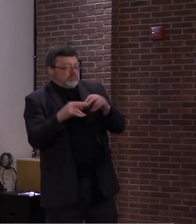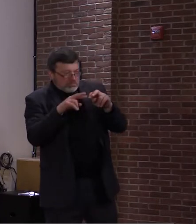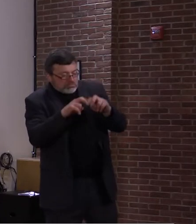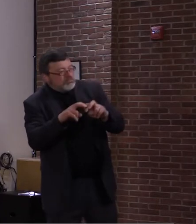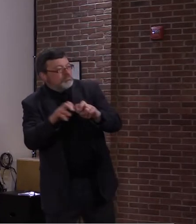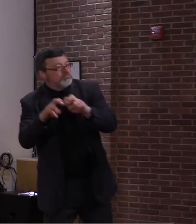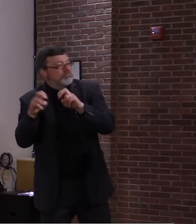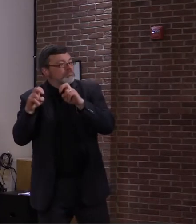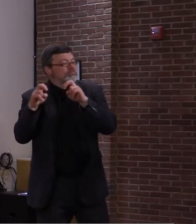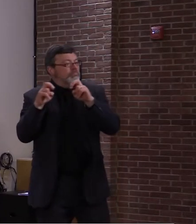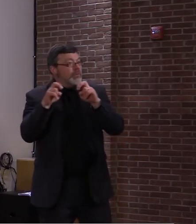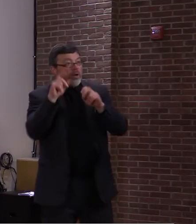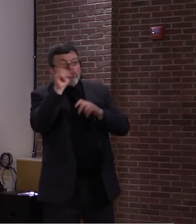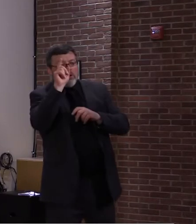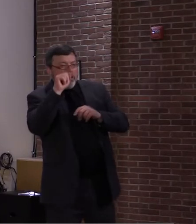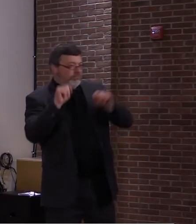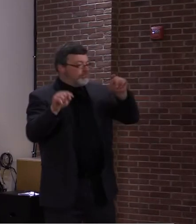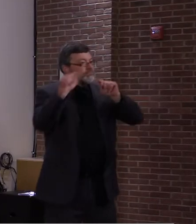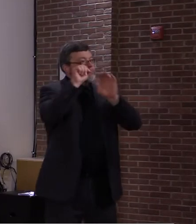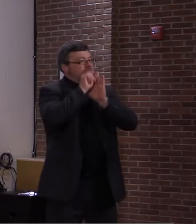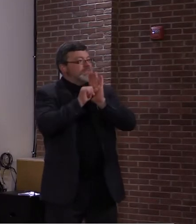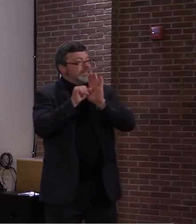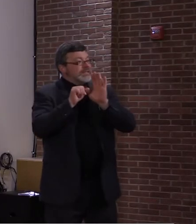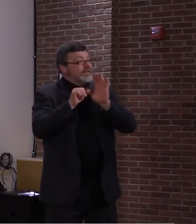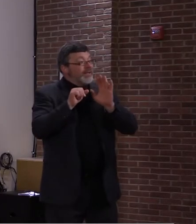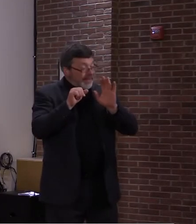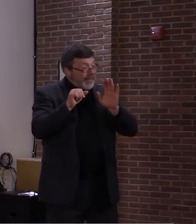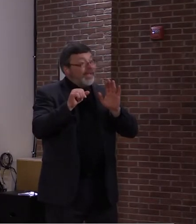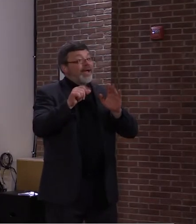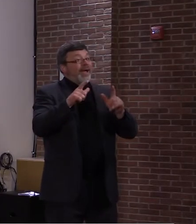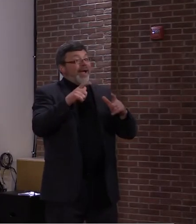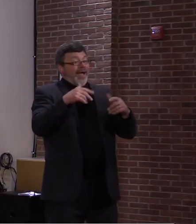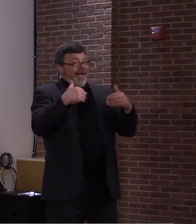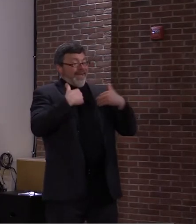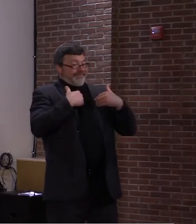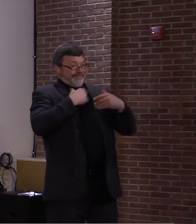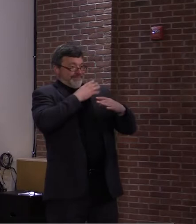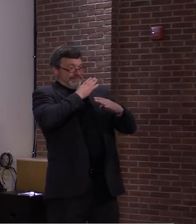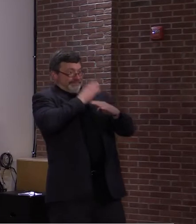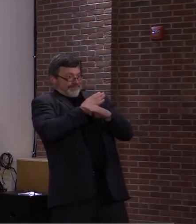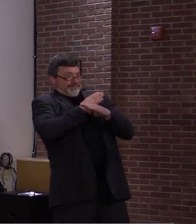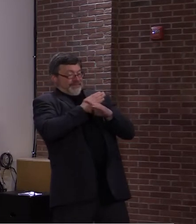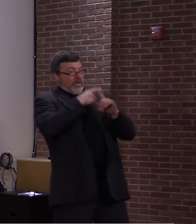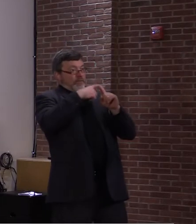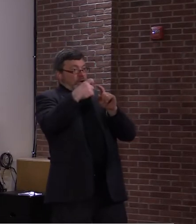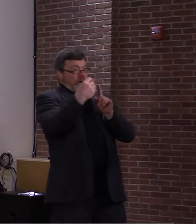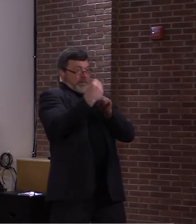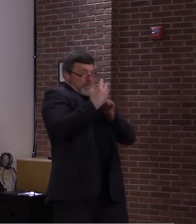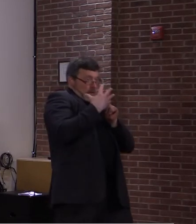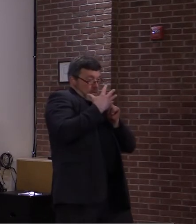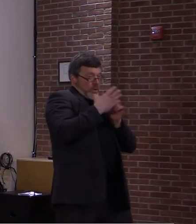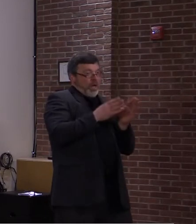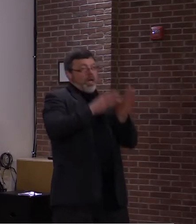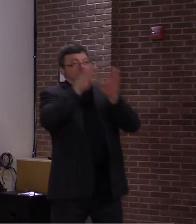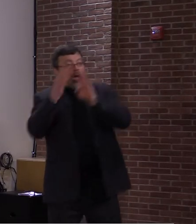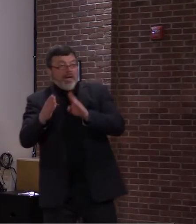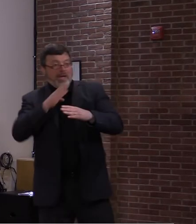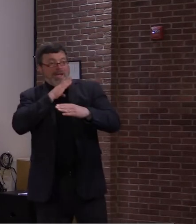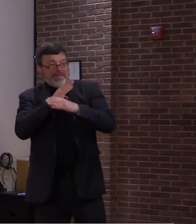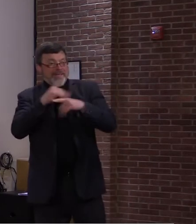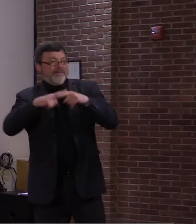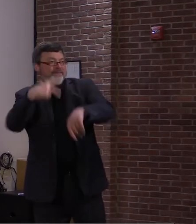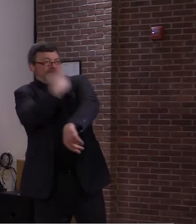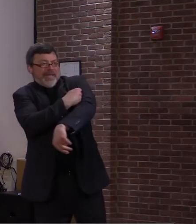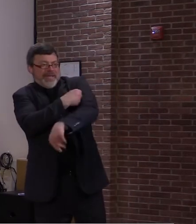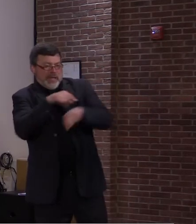antibodies to the vaccine versus antibodies that you got because you were infected. And the nation has well